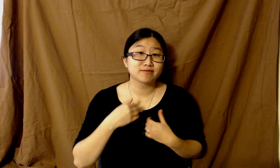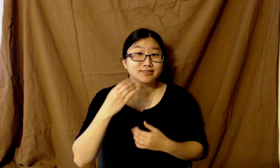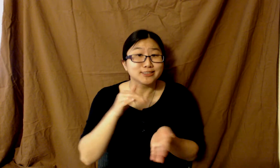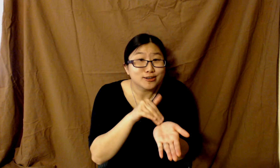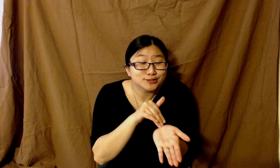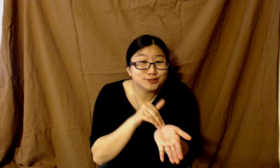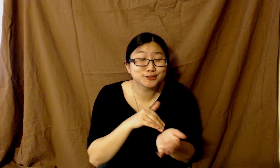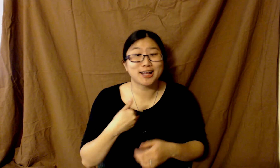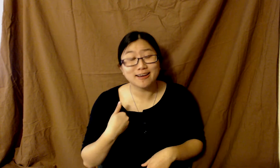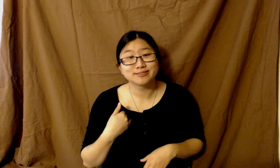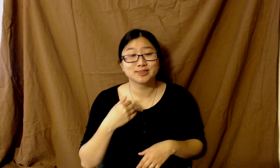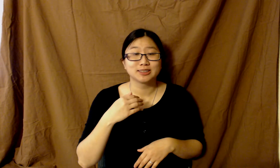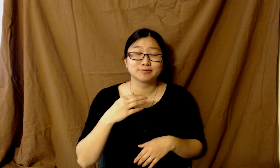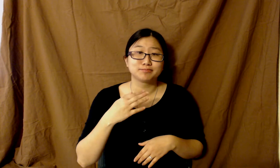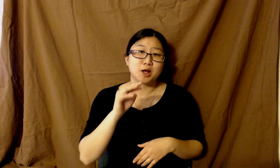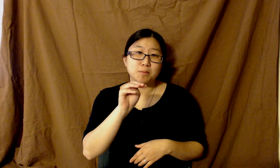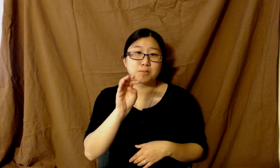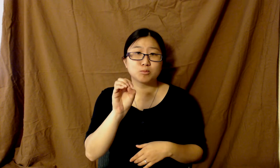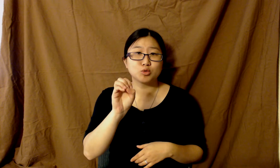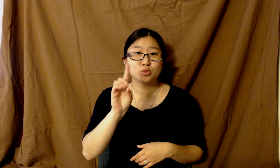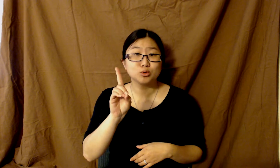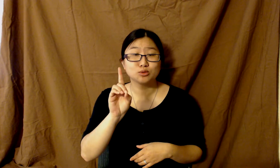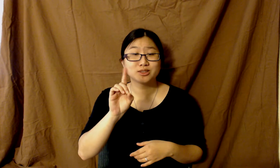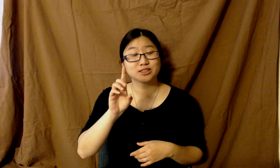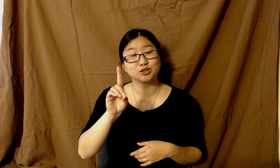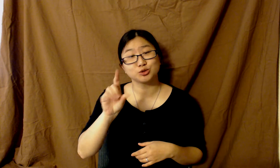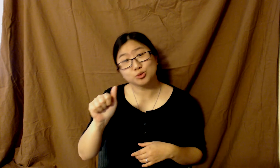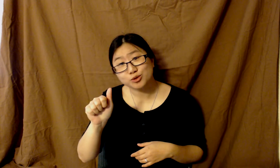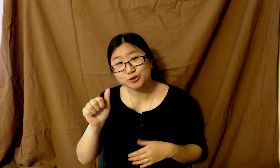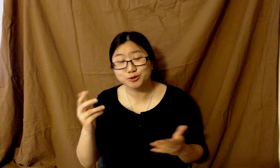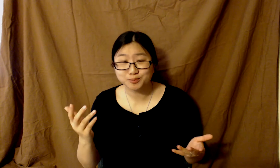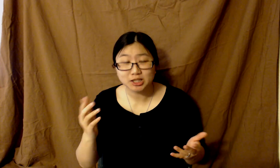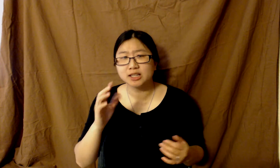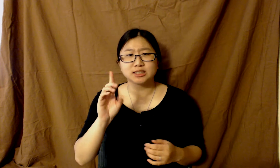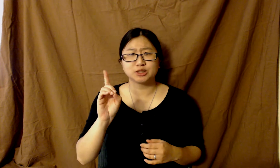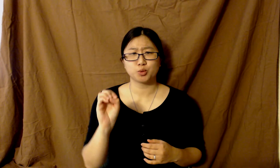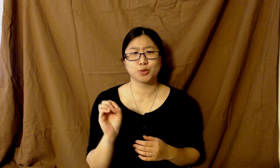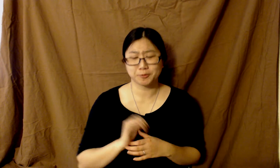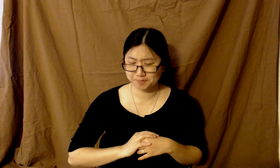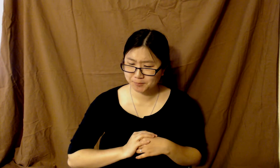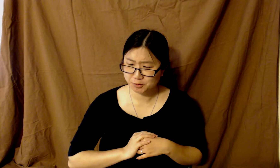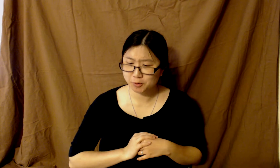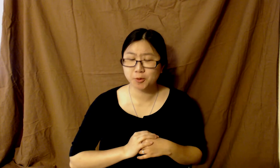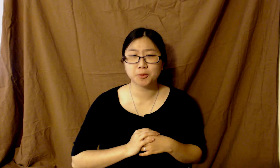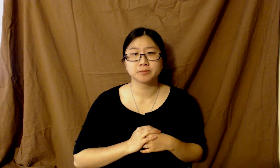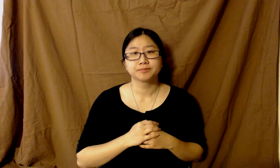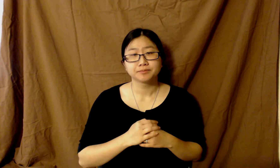things. Many animals develop mood disorders. Lots of creatures, this horse is just one example, develop self-destructive